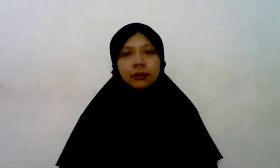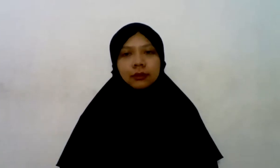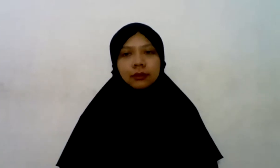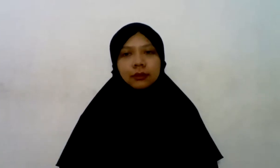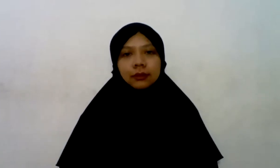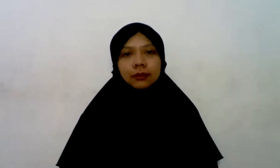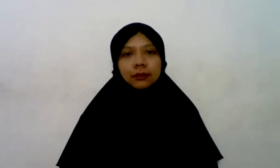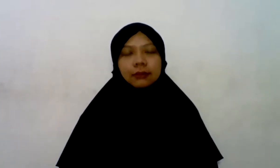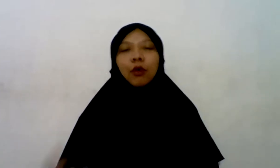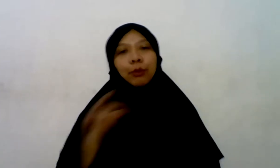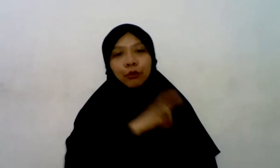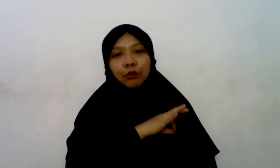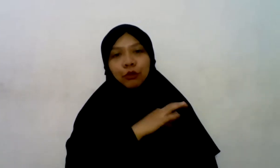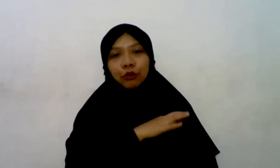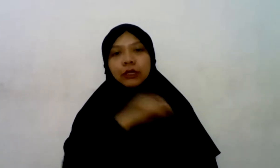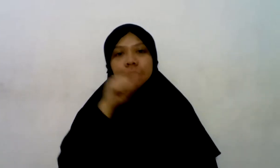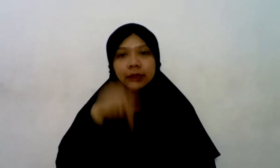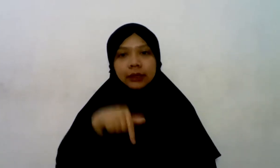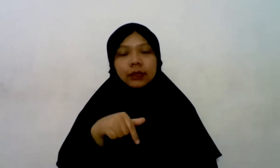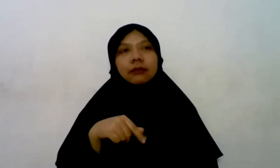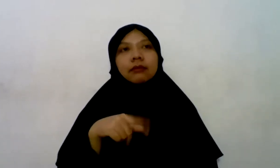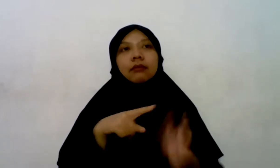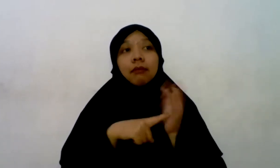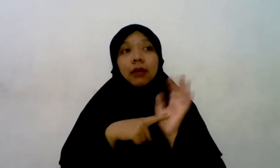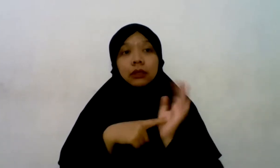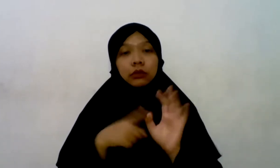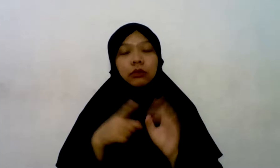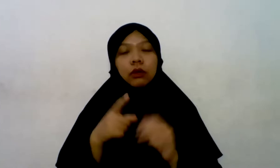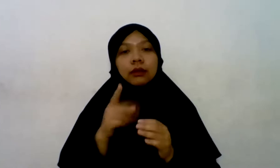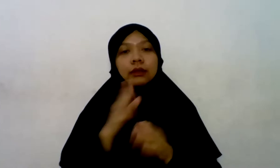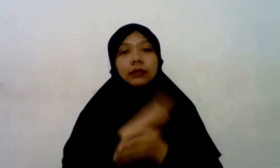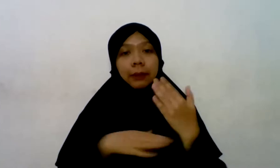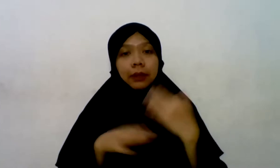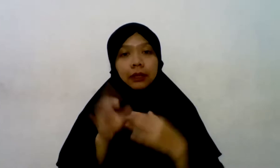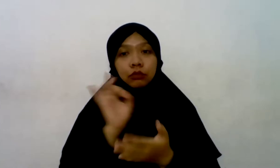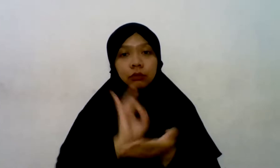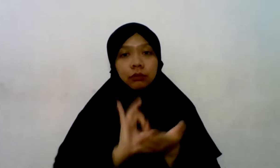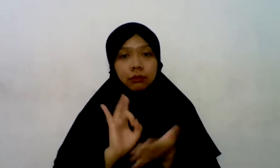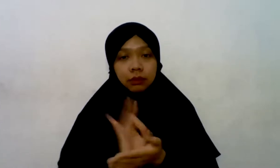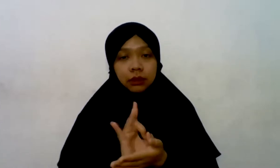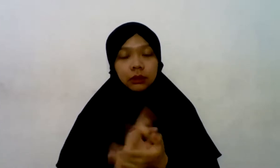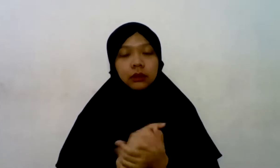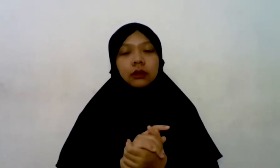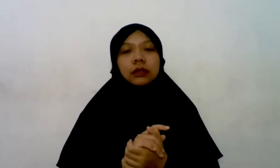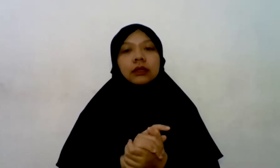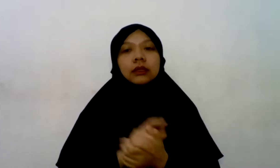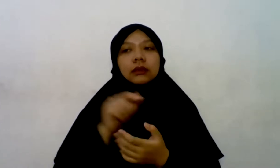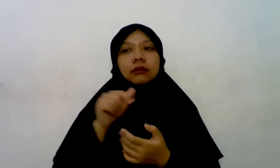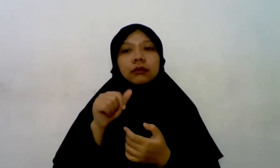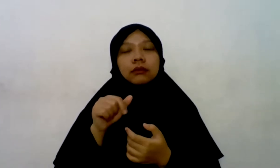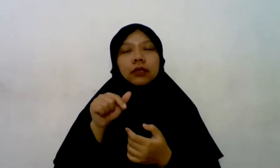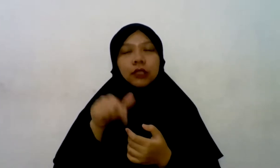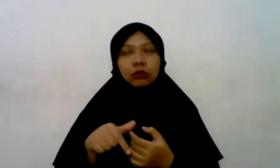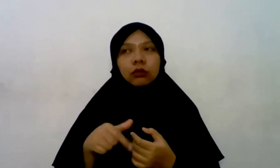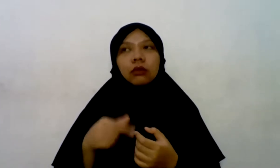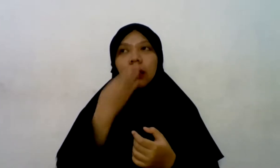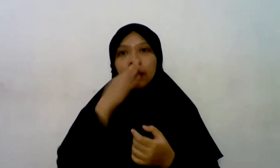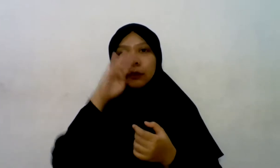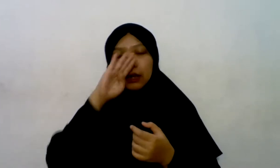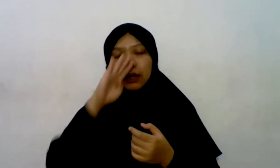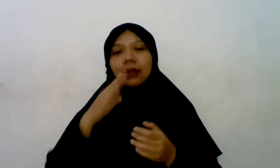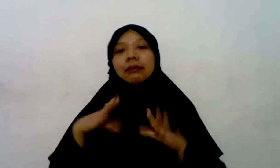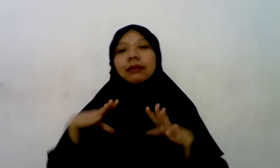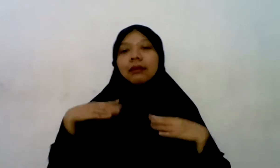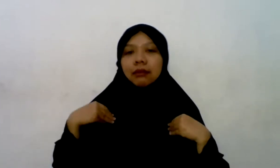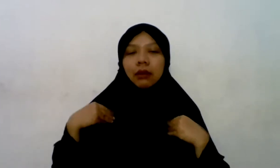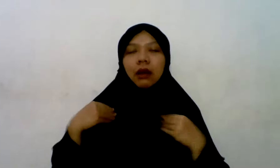that some of our students coming from low class, they got this scholarship.